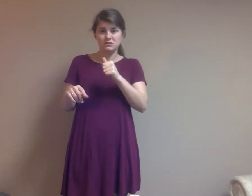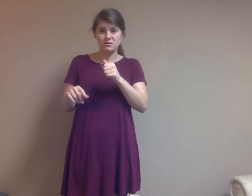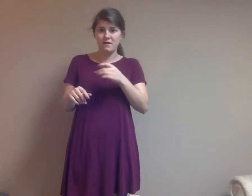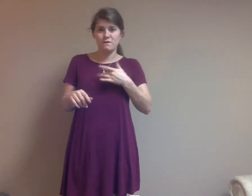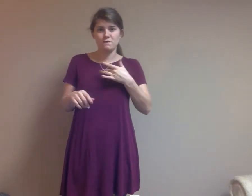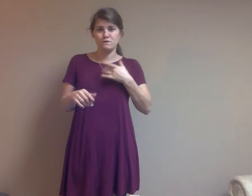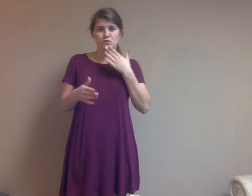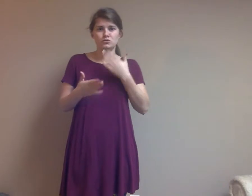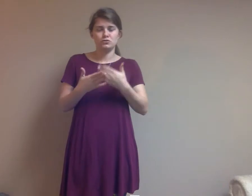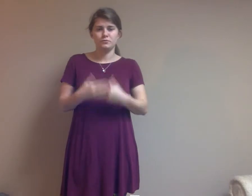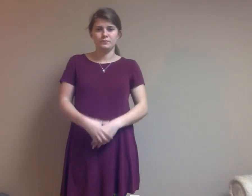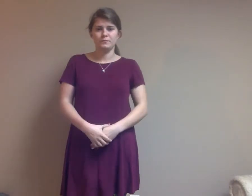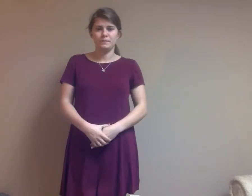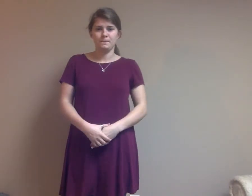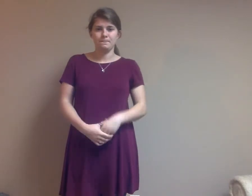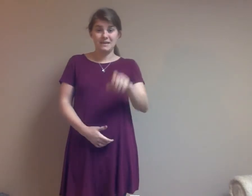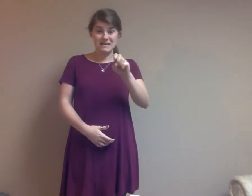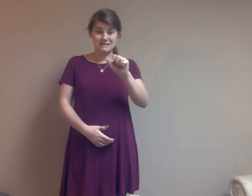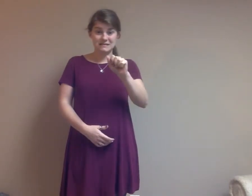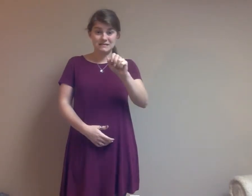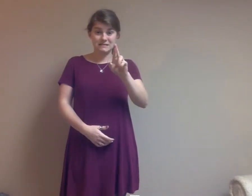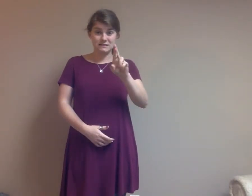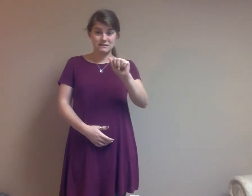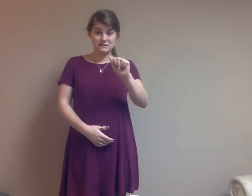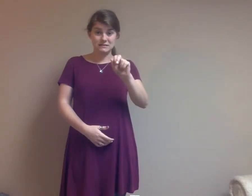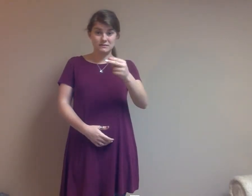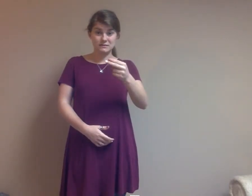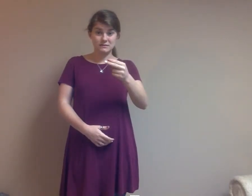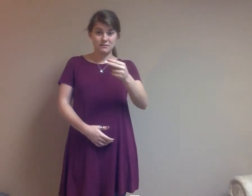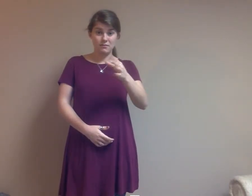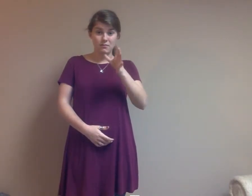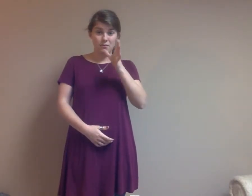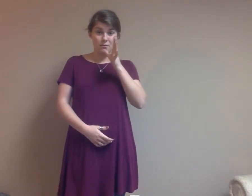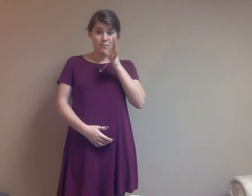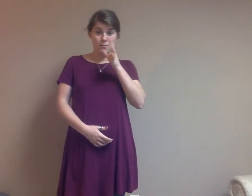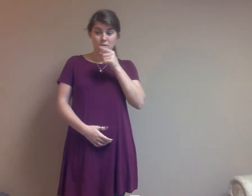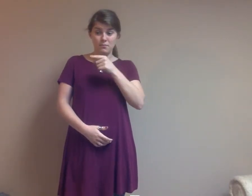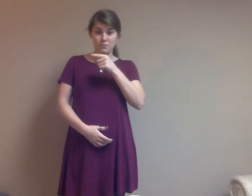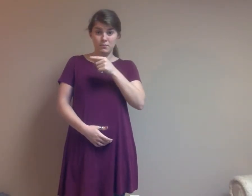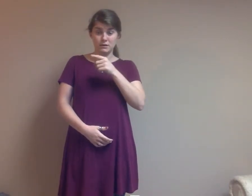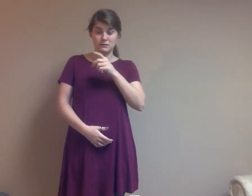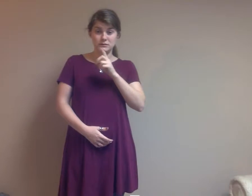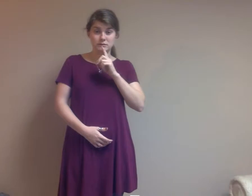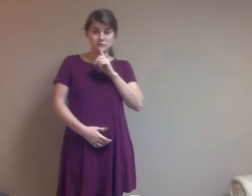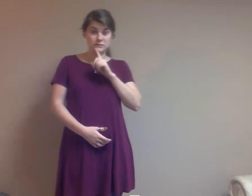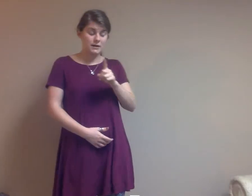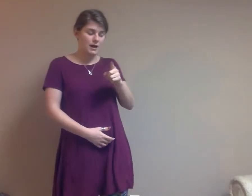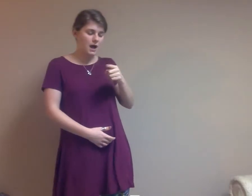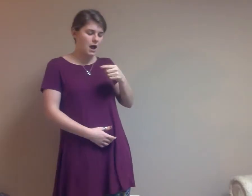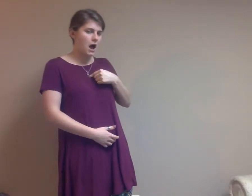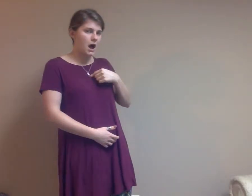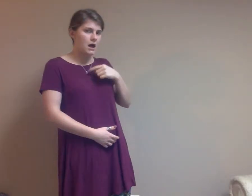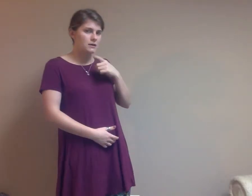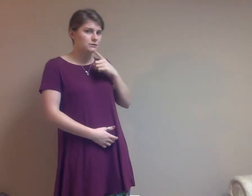Never. Never. I swore from the day she was born that no child of mine would go to boarding school. But